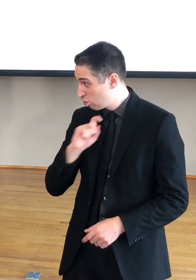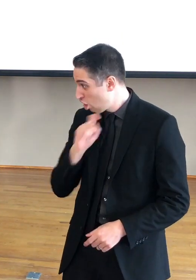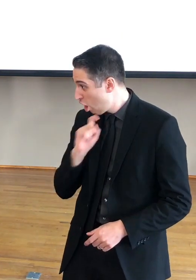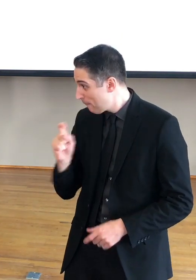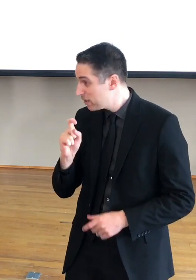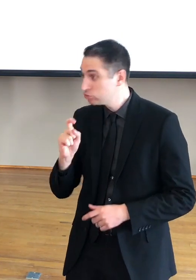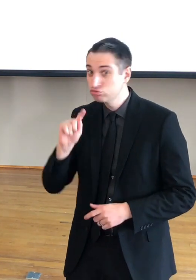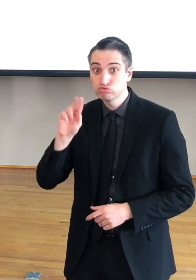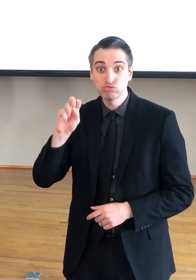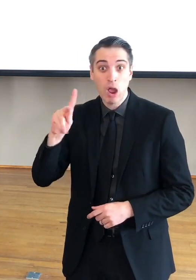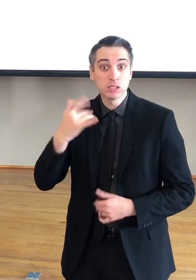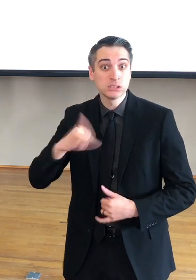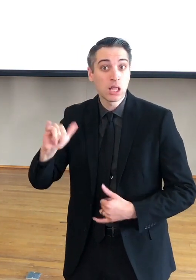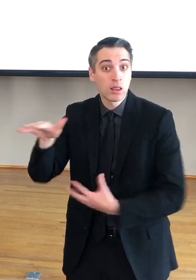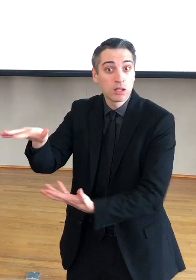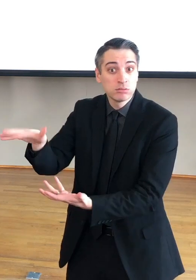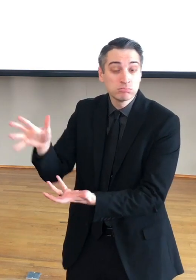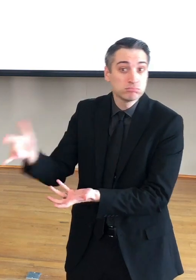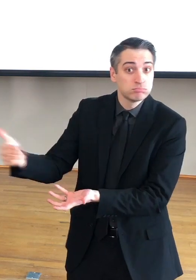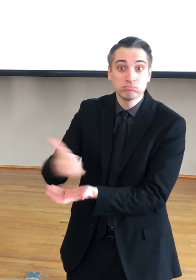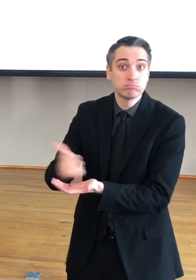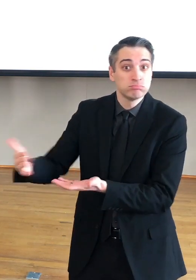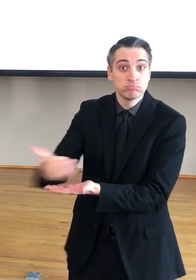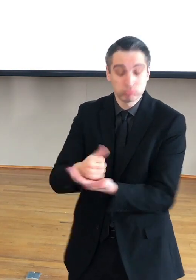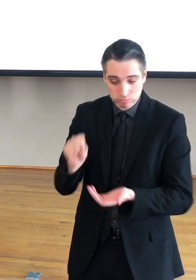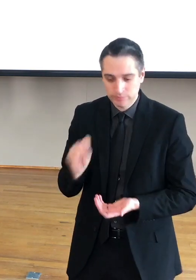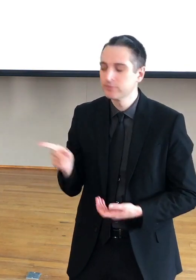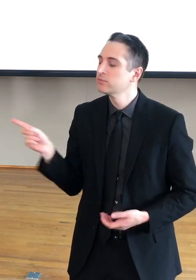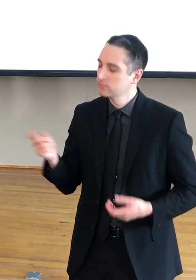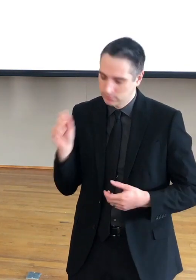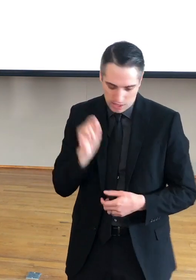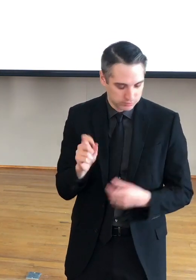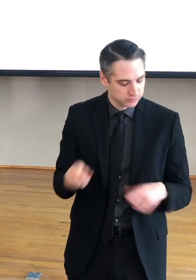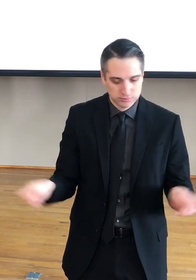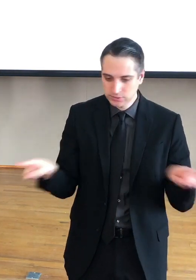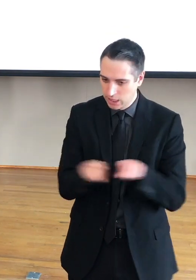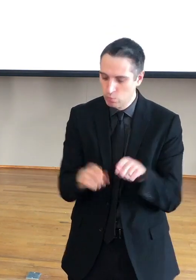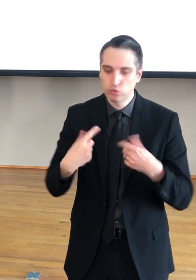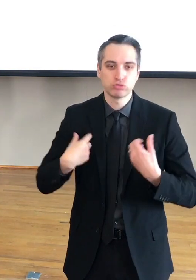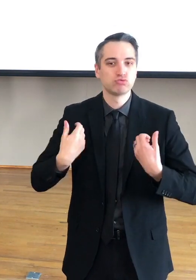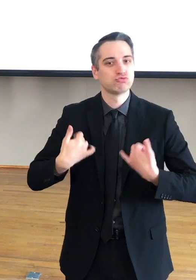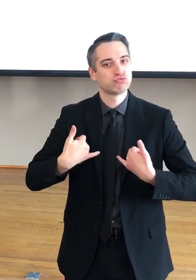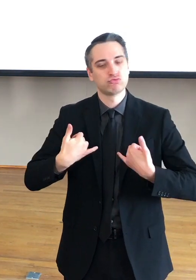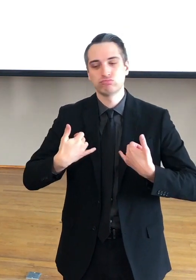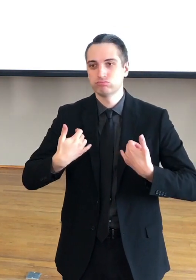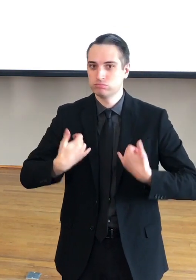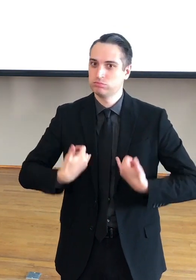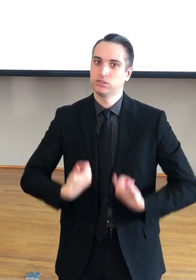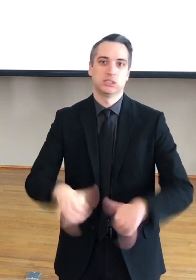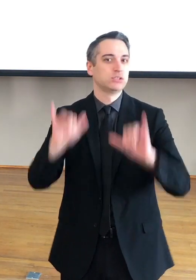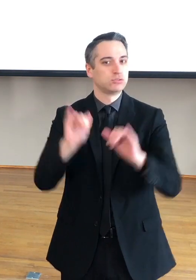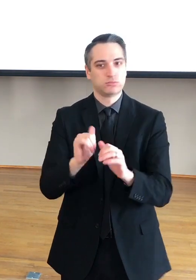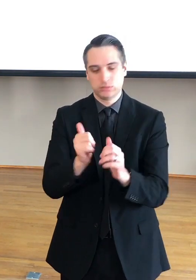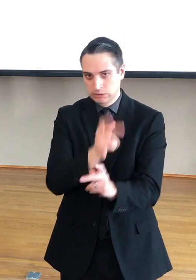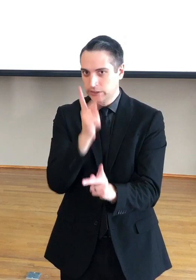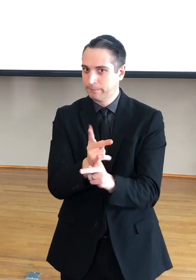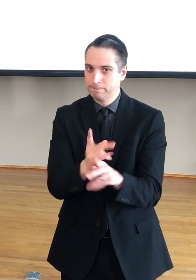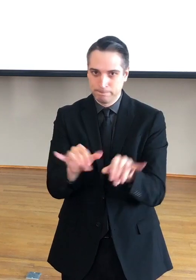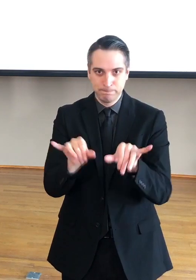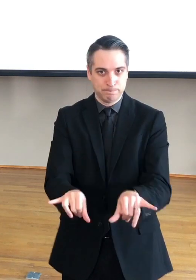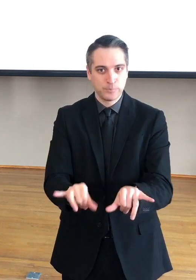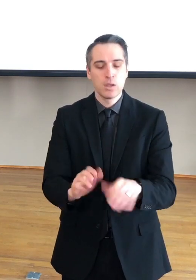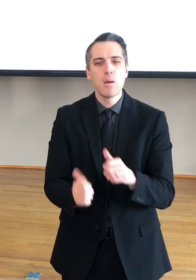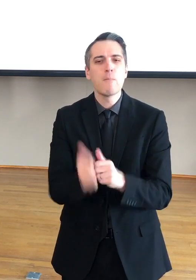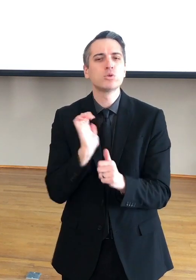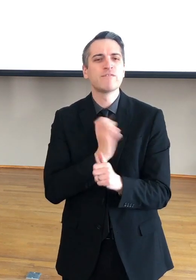collection is remaining the same. We're trying to keep a level of normalcy inside the city of Flint as best as possible. Running most of our departments